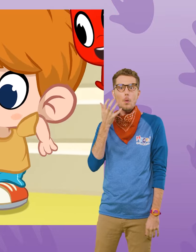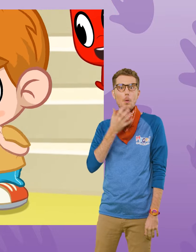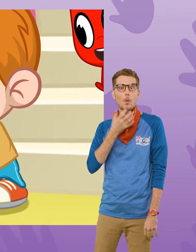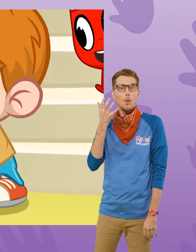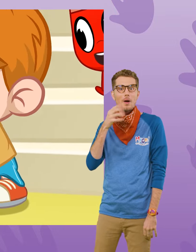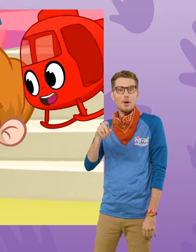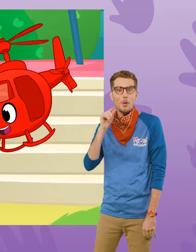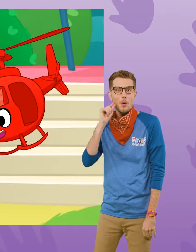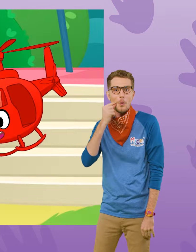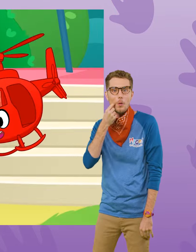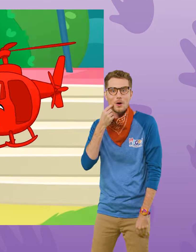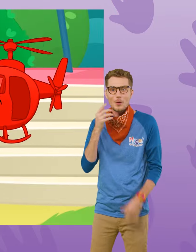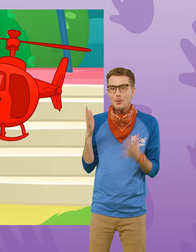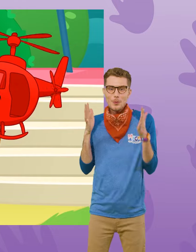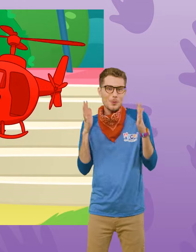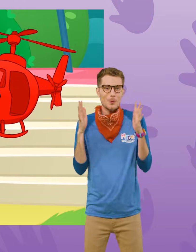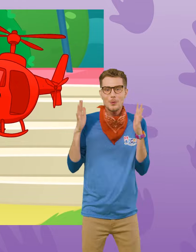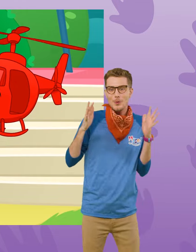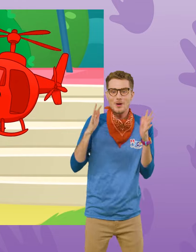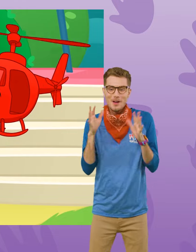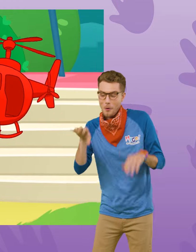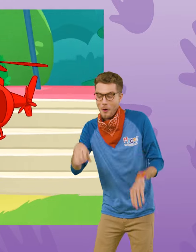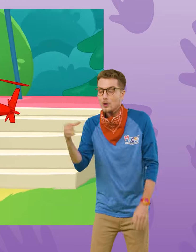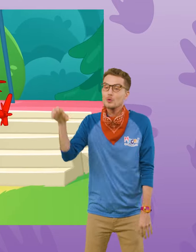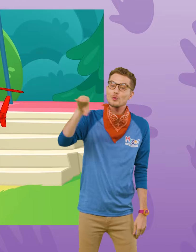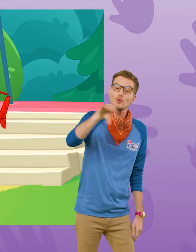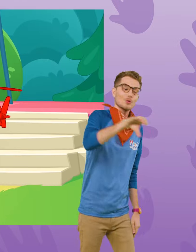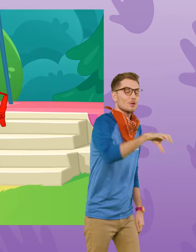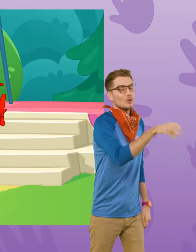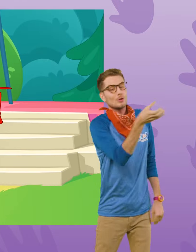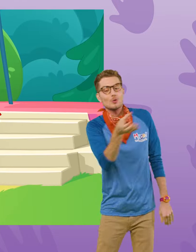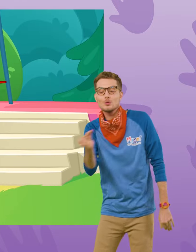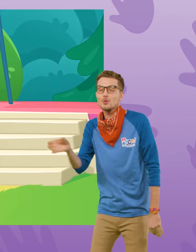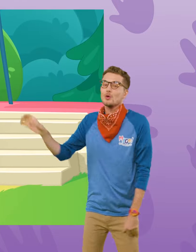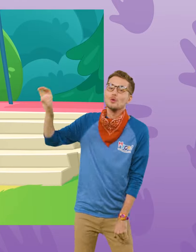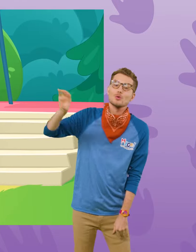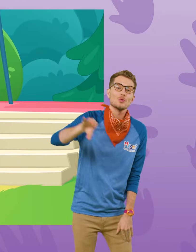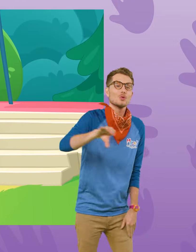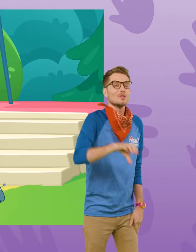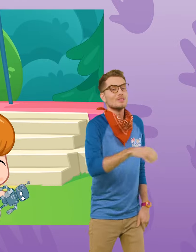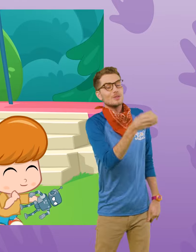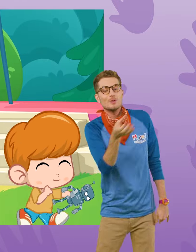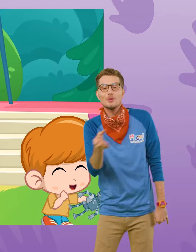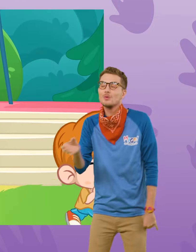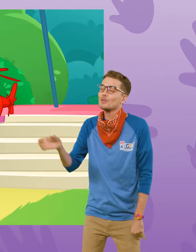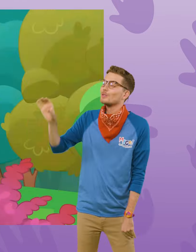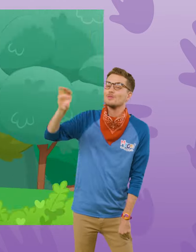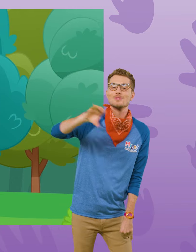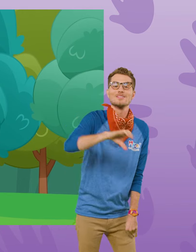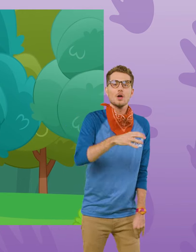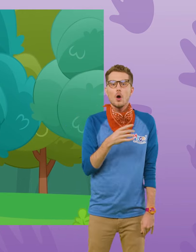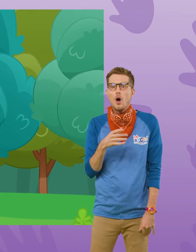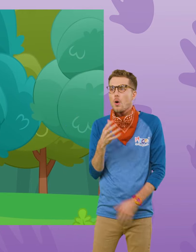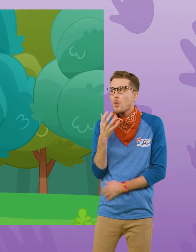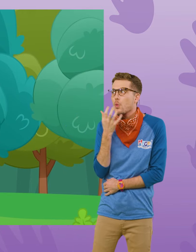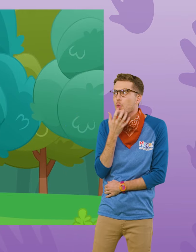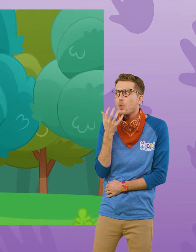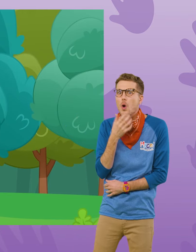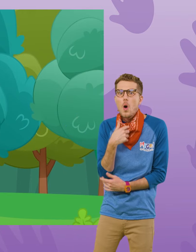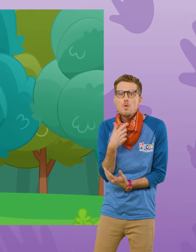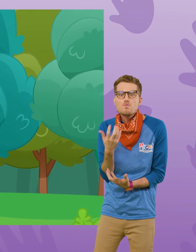Wow, that's so cool. Wee, whoosh, whoosh. Flip, flop, flip, loop, flop, flop.